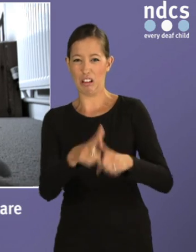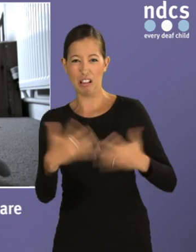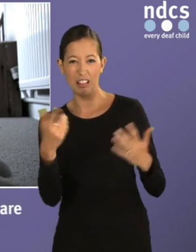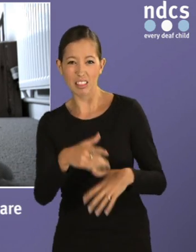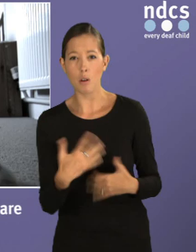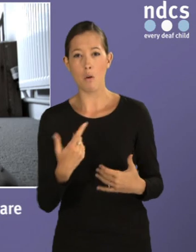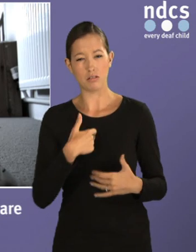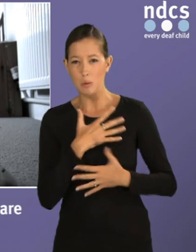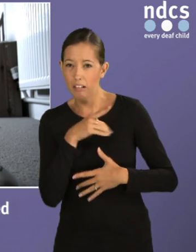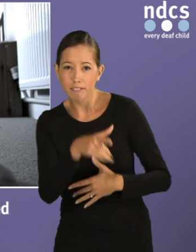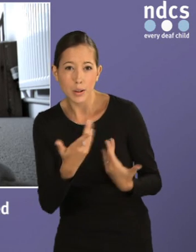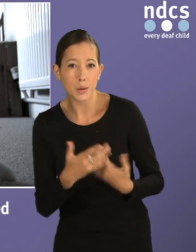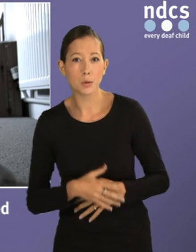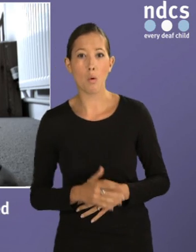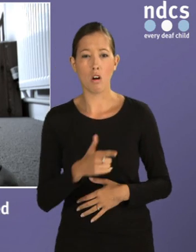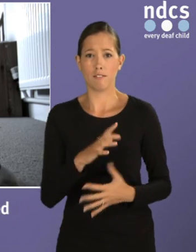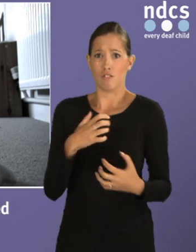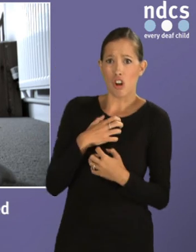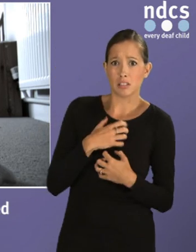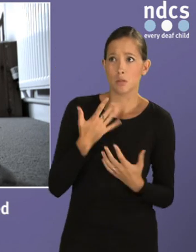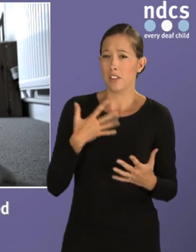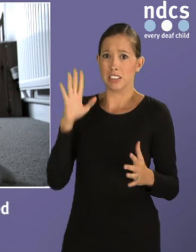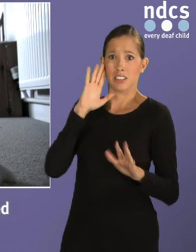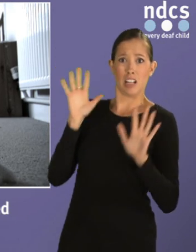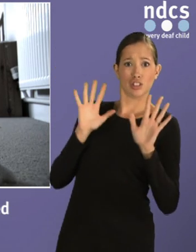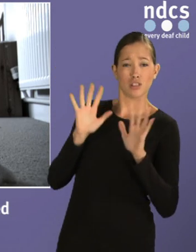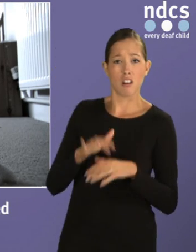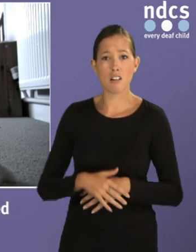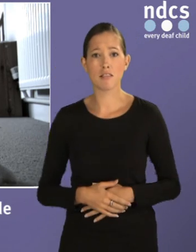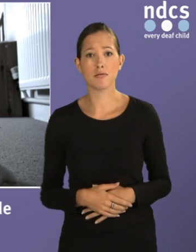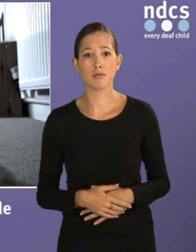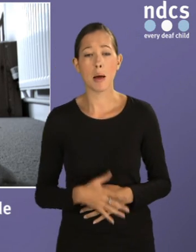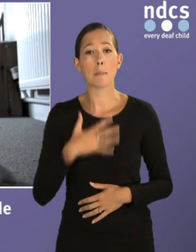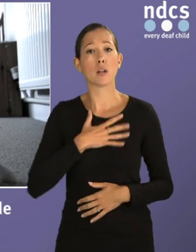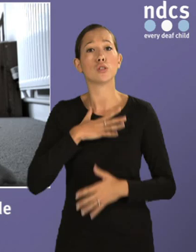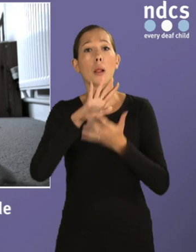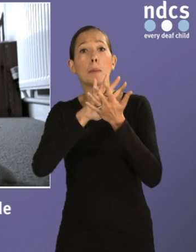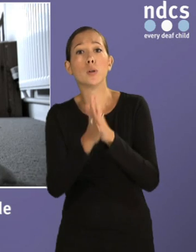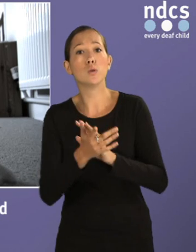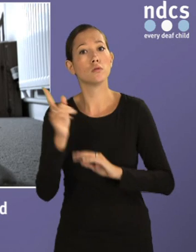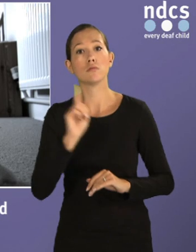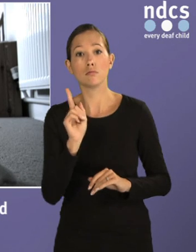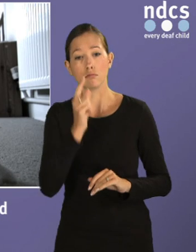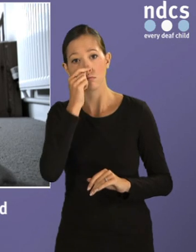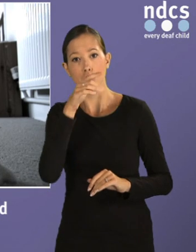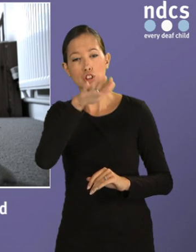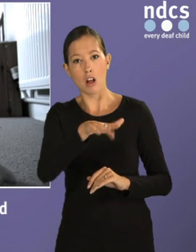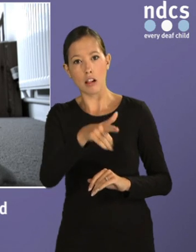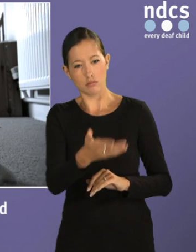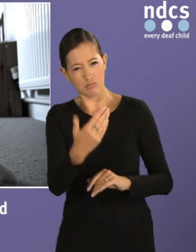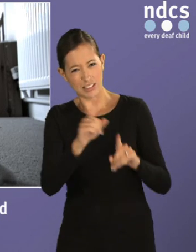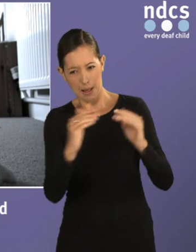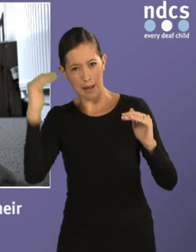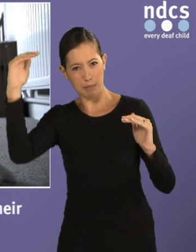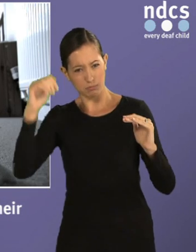that they're worthless or unloved, or be made to feel frightened or in danger. Emotional abuse may include expectations being